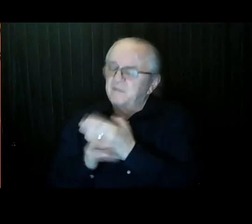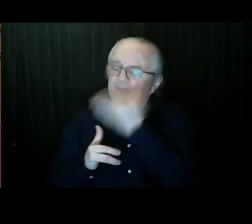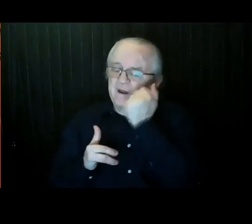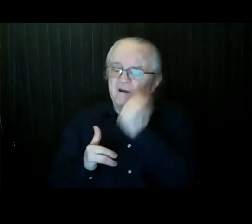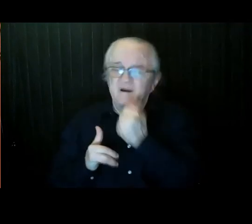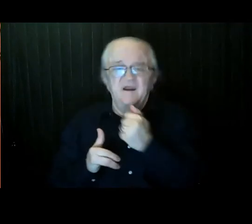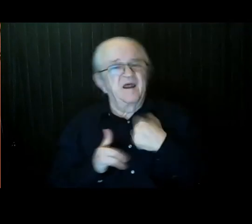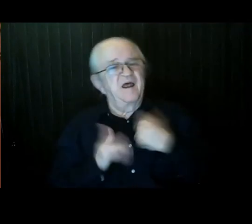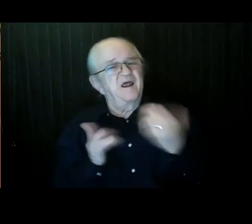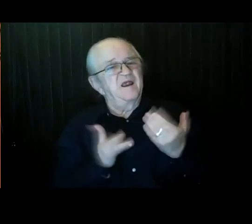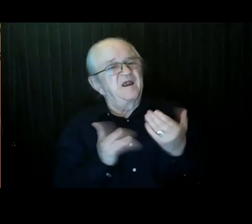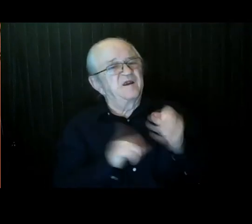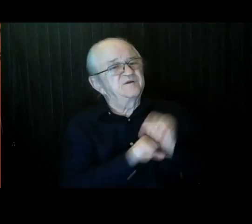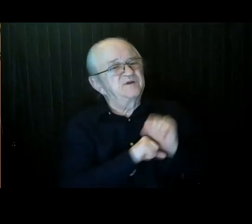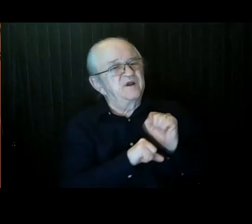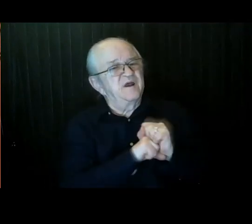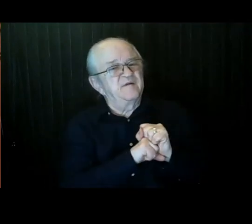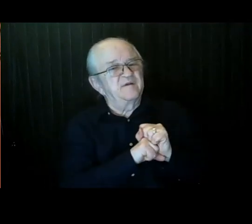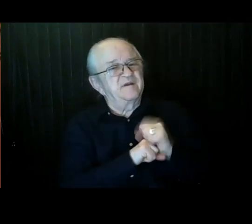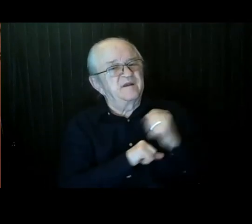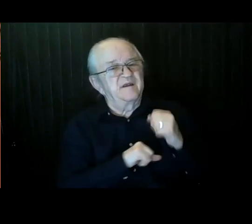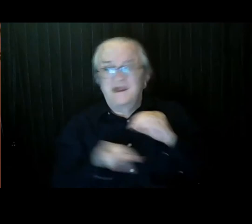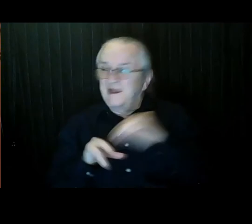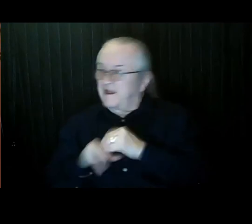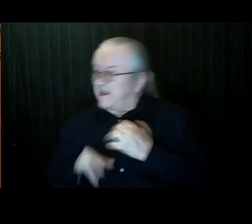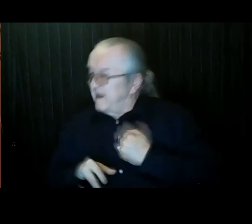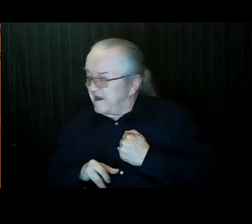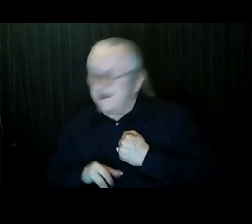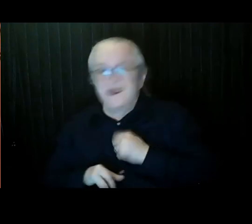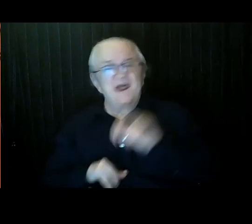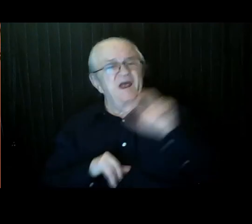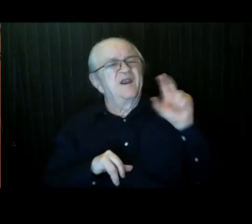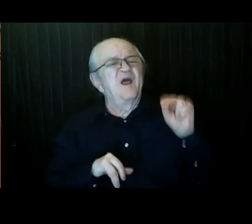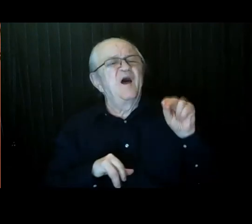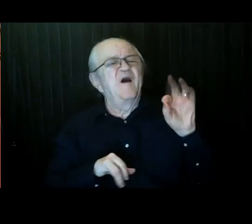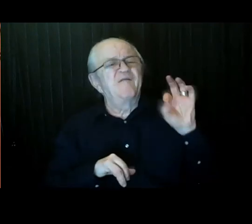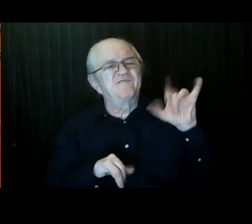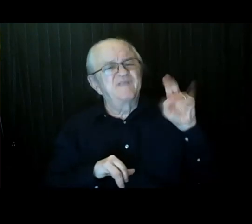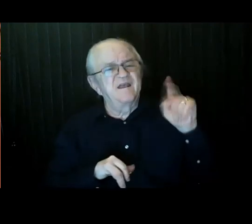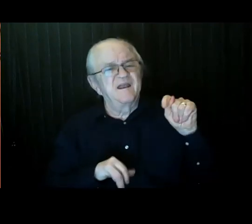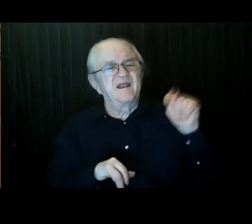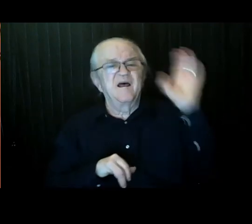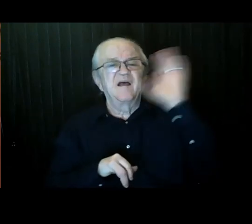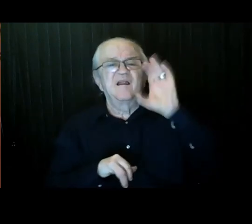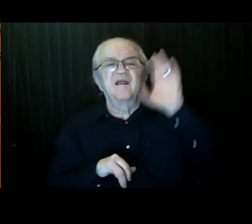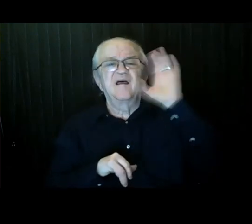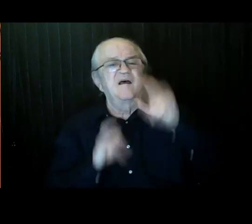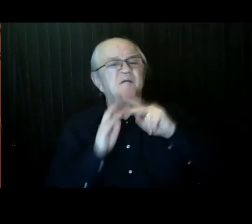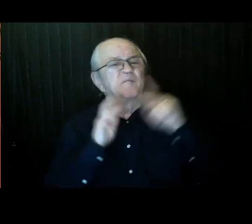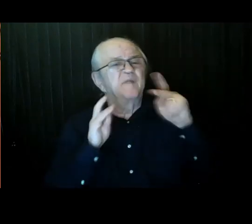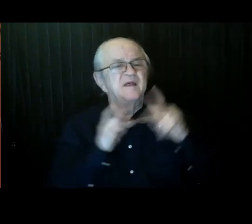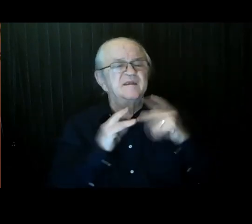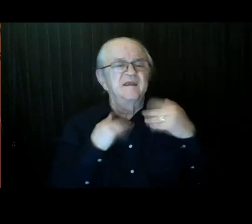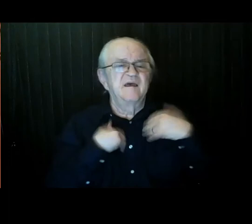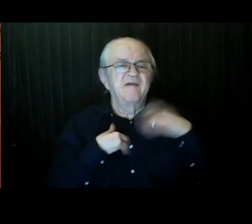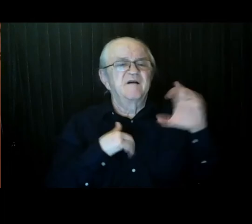here to do a job." And he said, "In Canada?" And I said, "No, I'm in Flint anyway." I said, "I'm just trying to find a place where there's like a